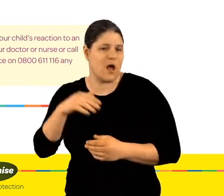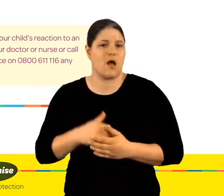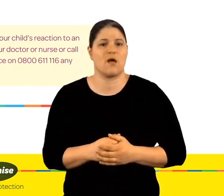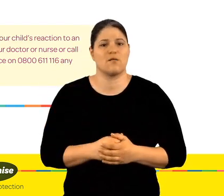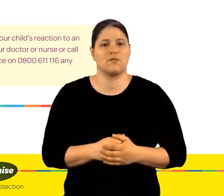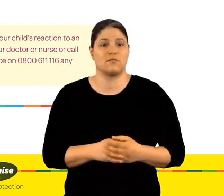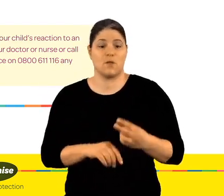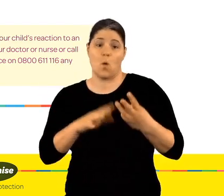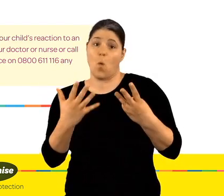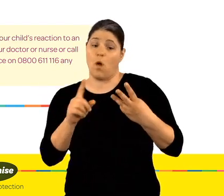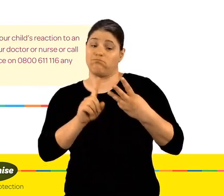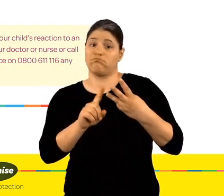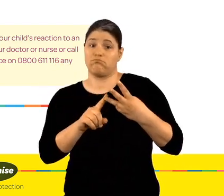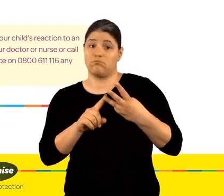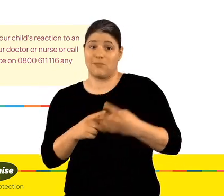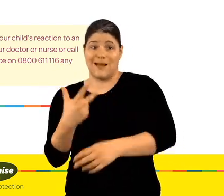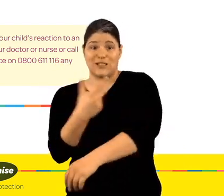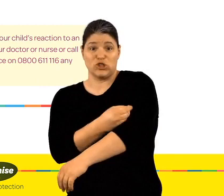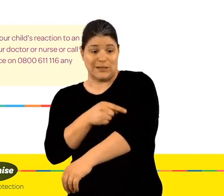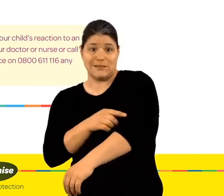a small lump where the injection was given.